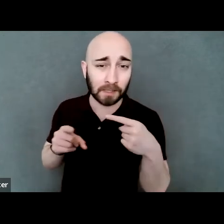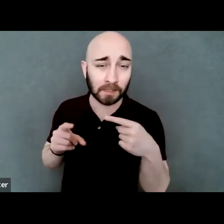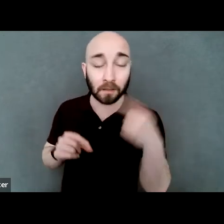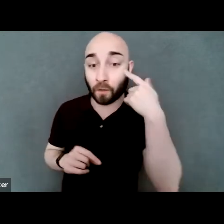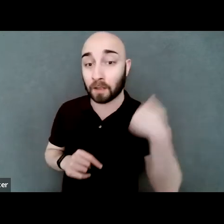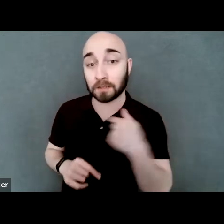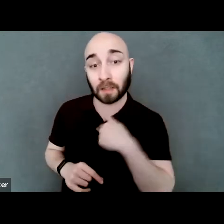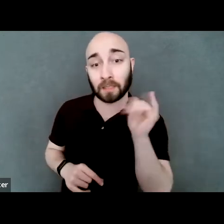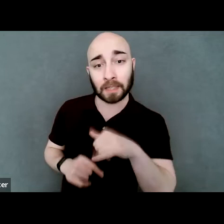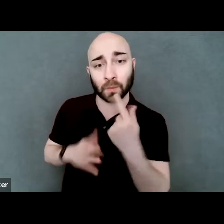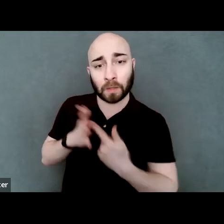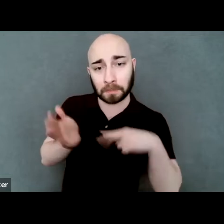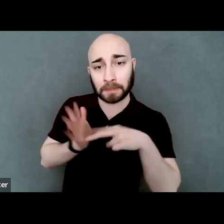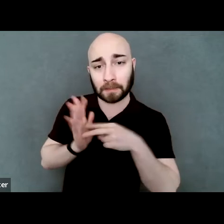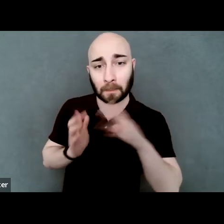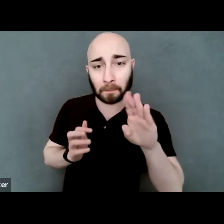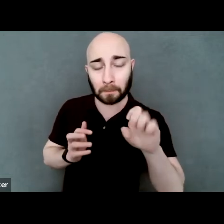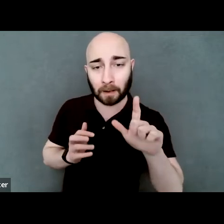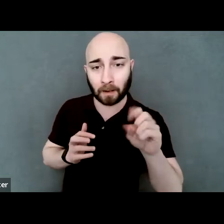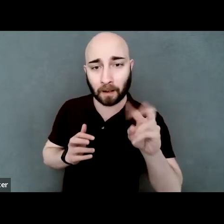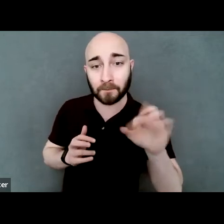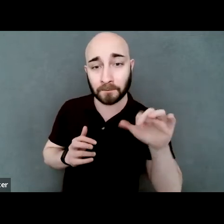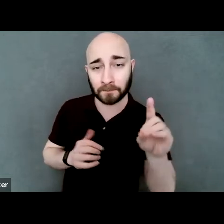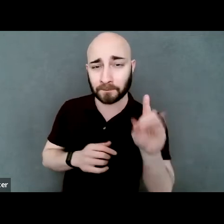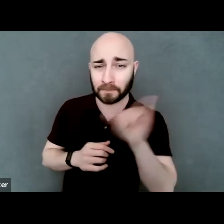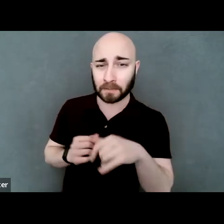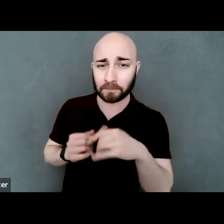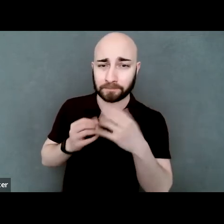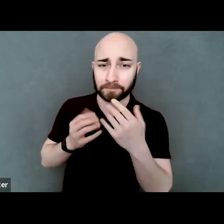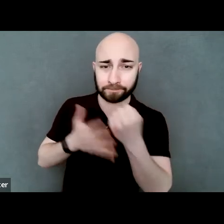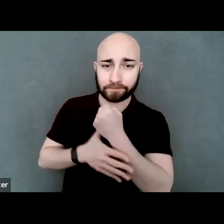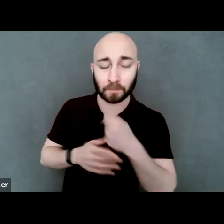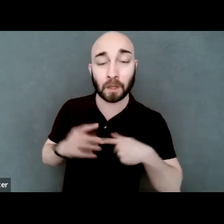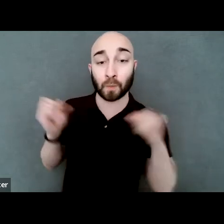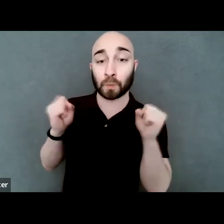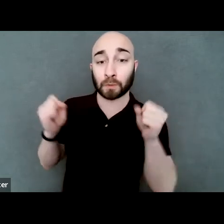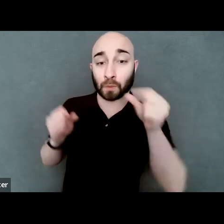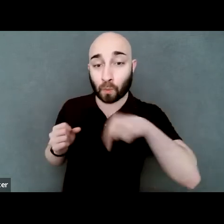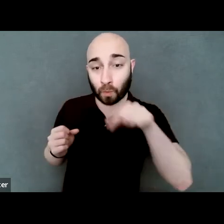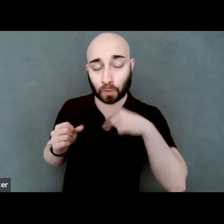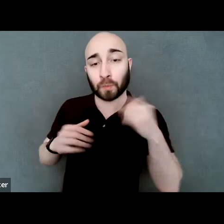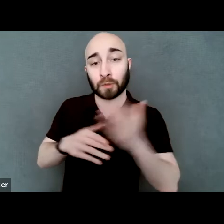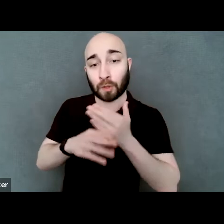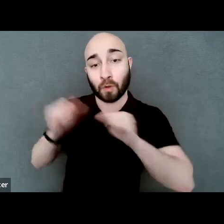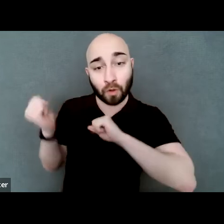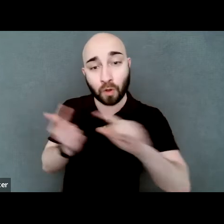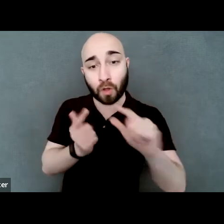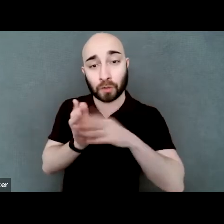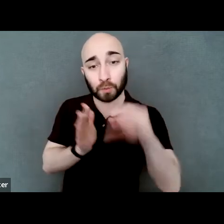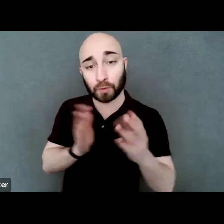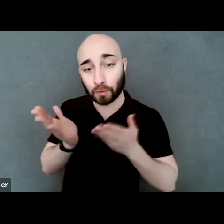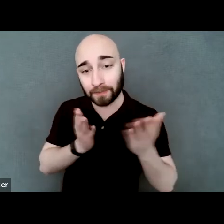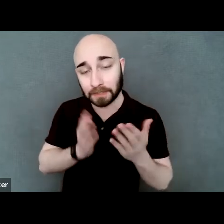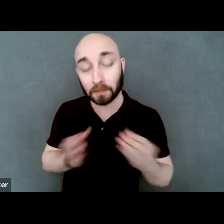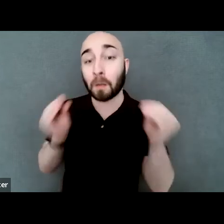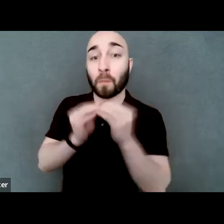what we meant by beloved. So that was winter quarter. We shared it with all the student services, got even more feedback.